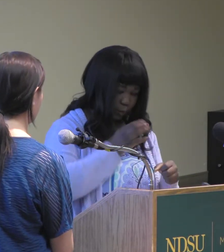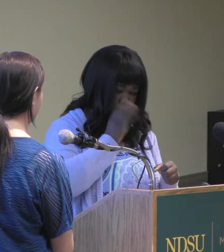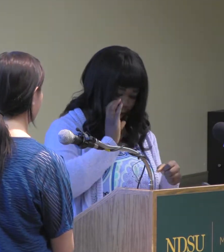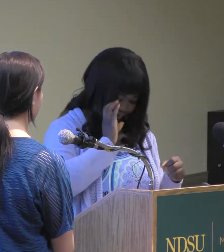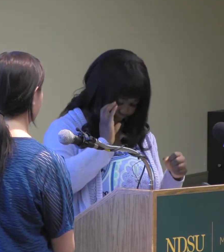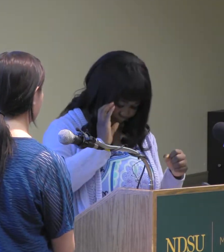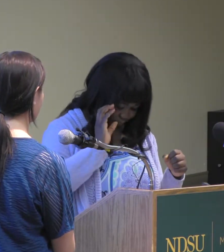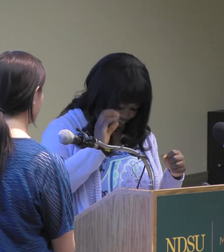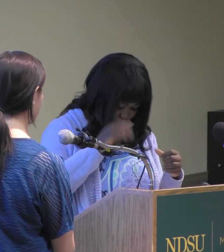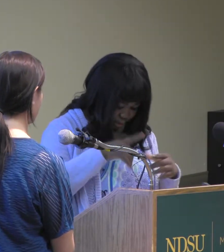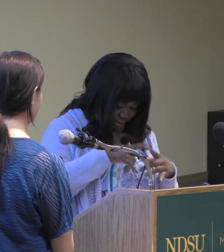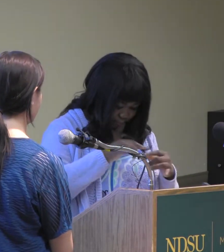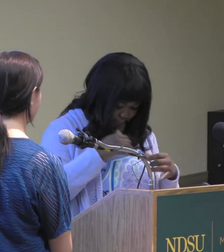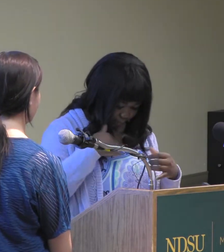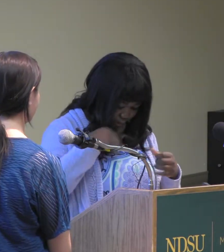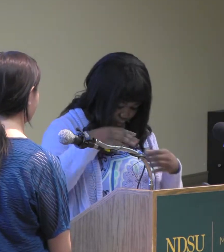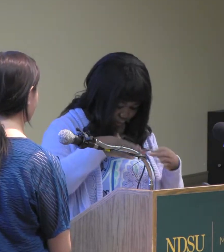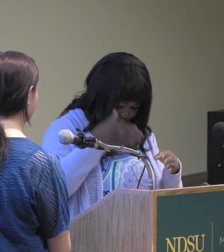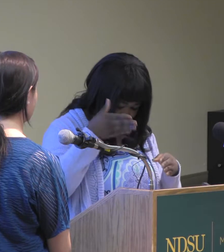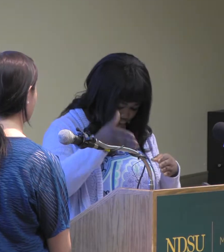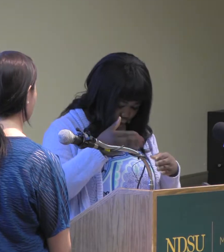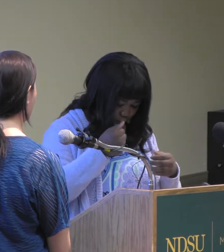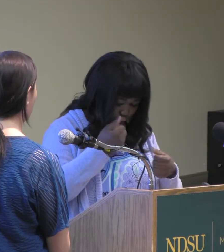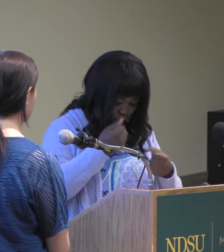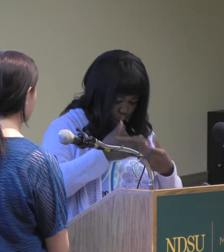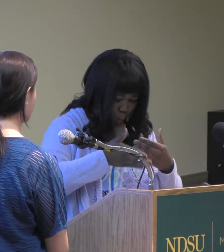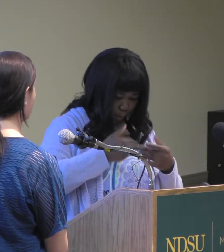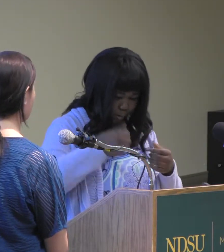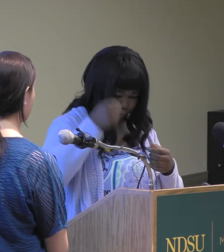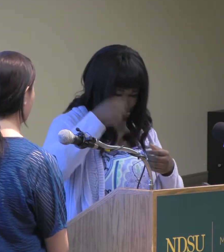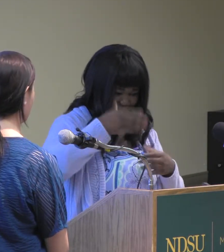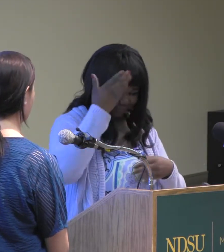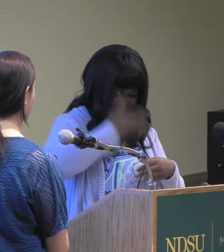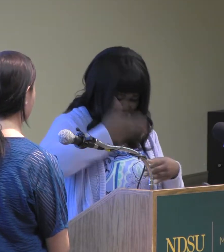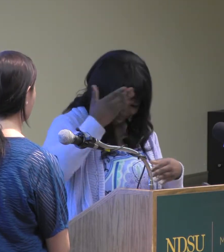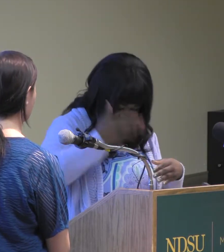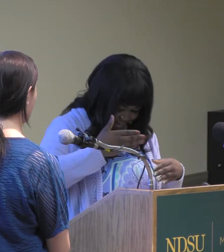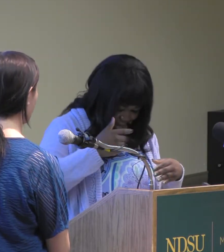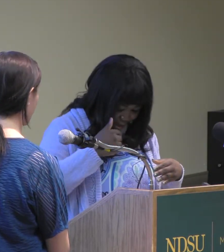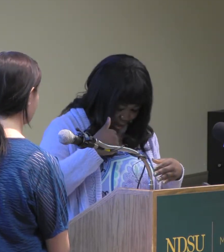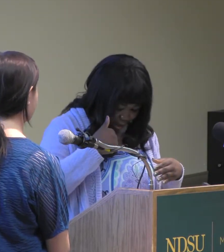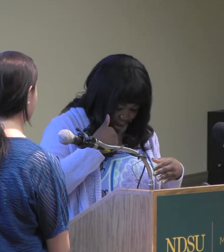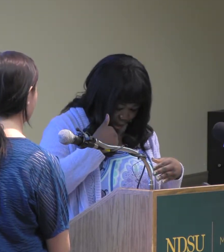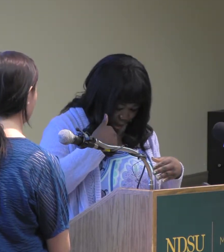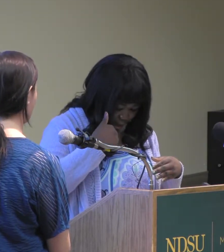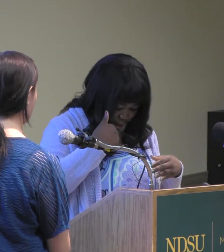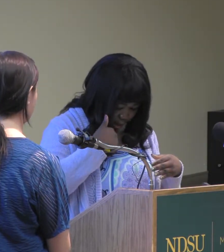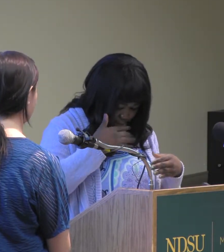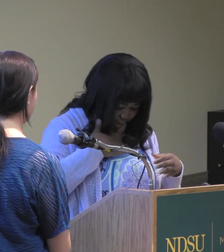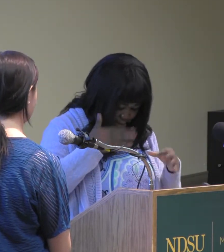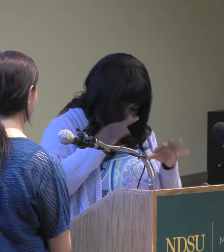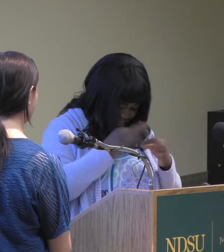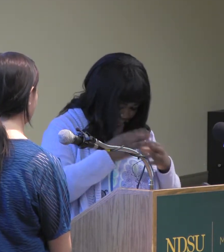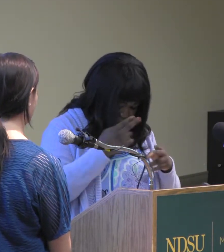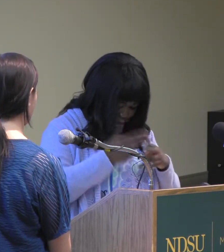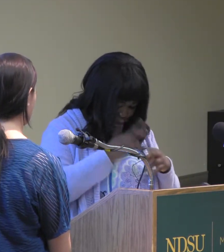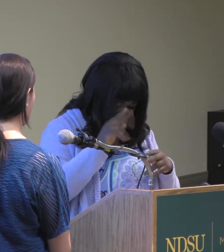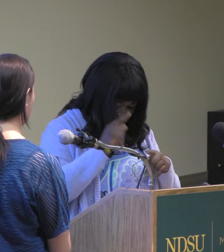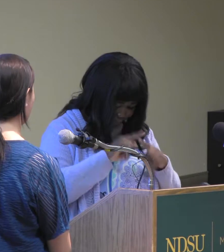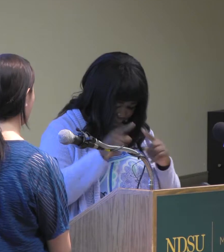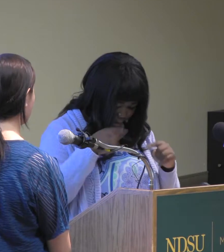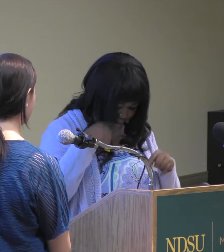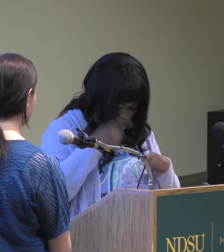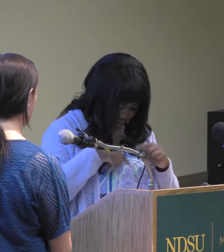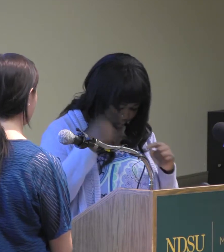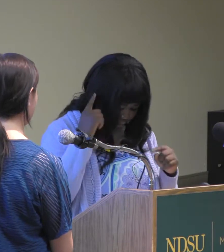water to drink. And when I was walking there, I walked in front of a car.